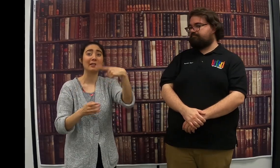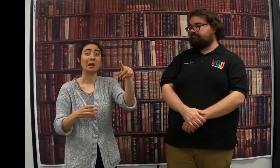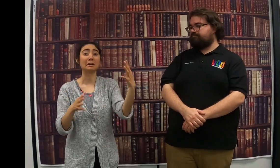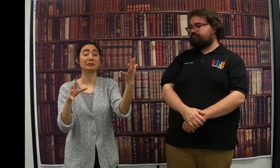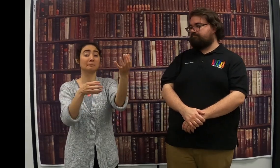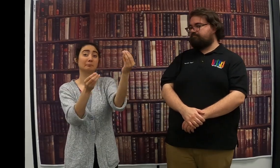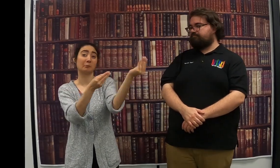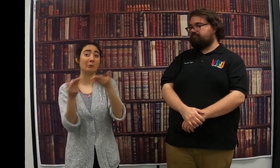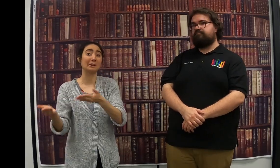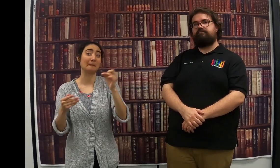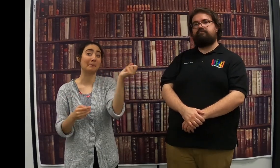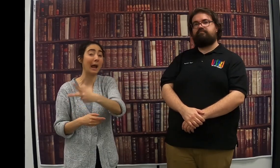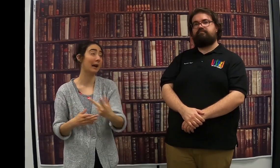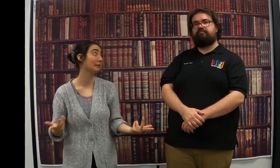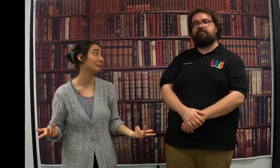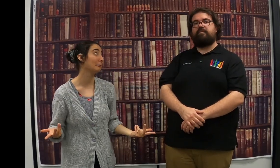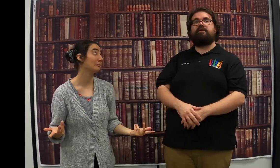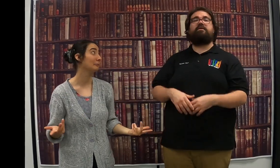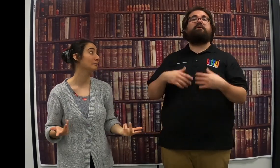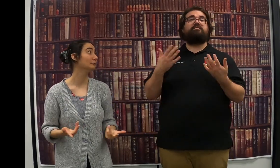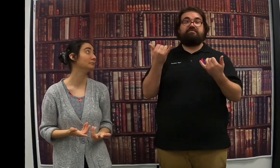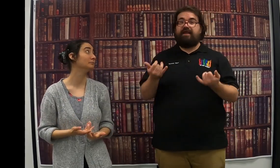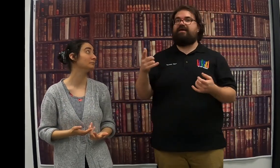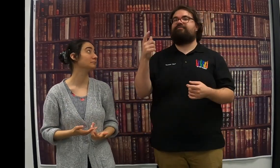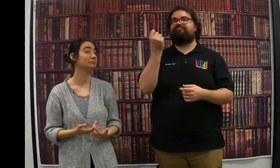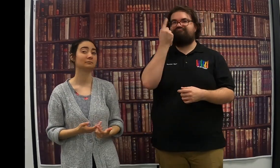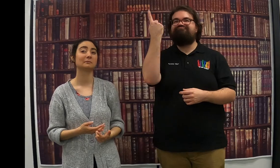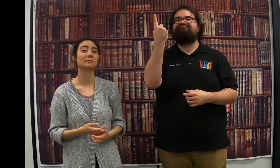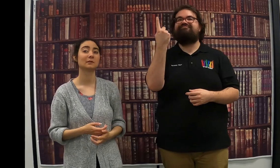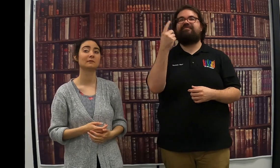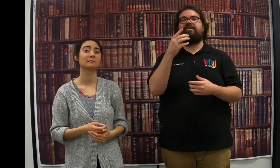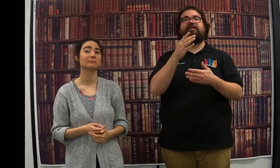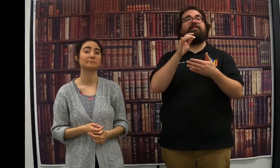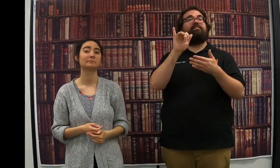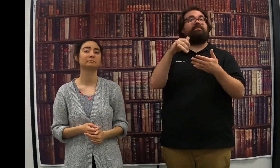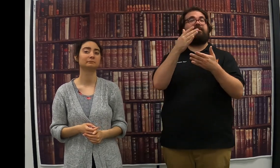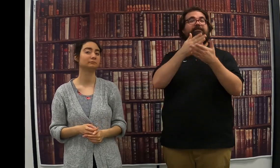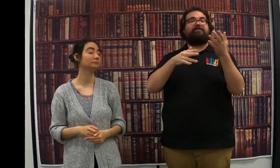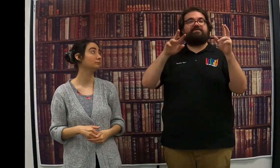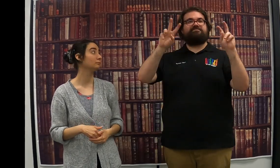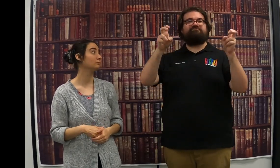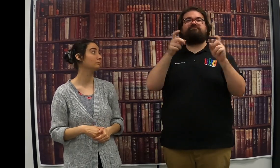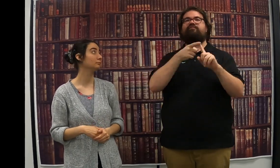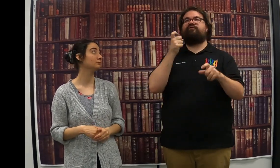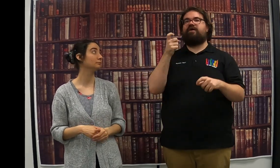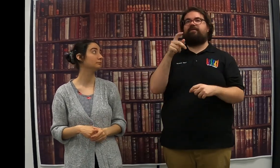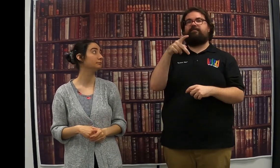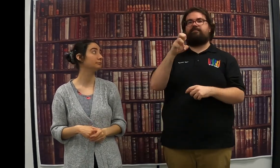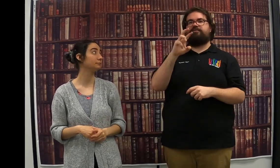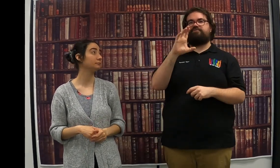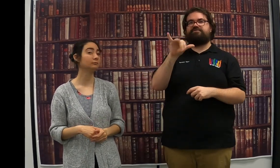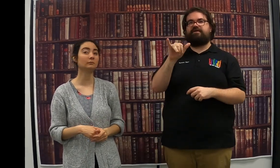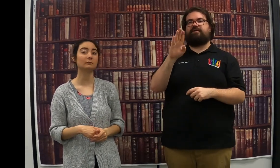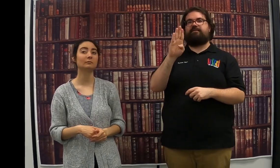a letter they bring back. Now you've got it. A piece from Percy Bysshe Shelley.